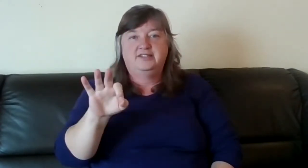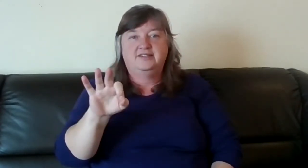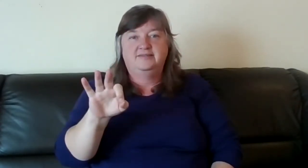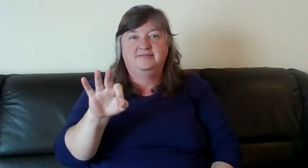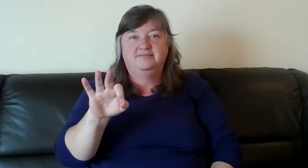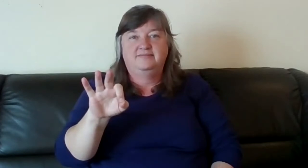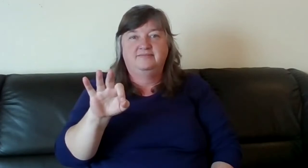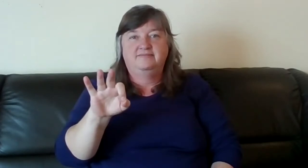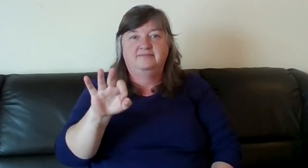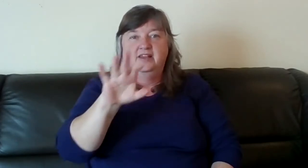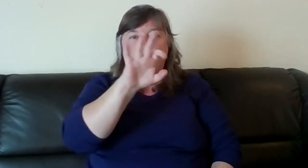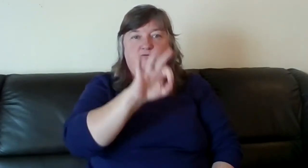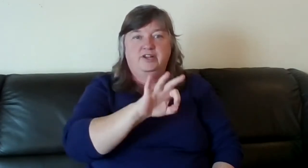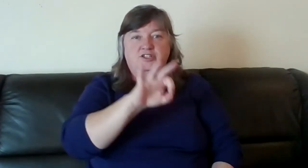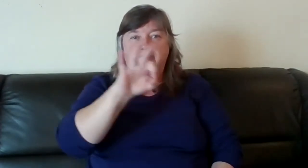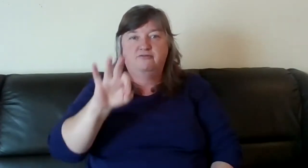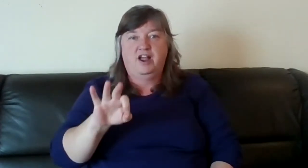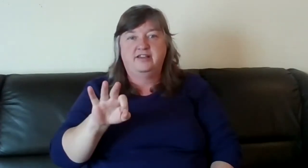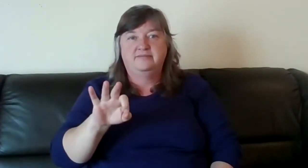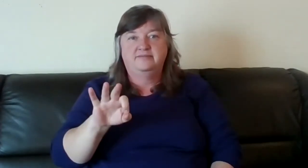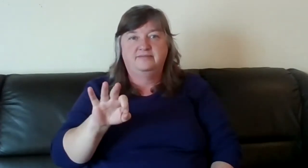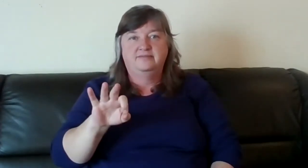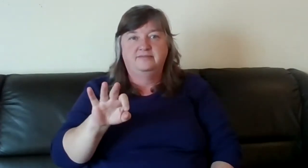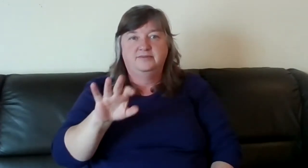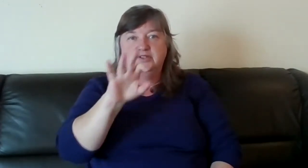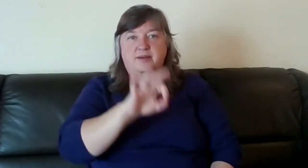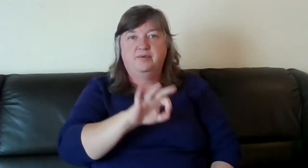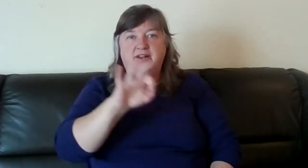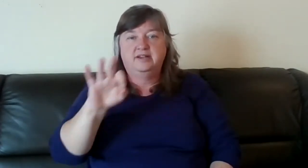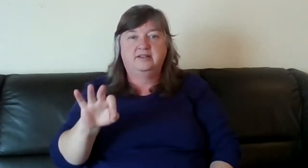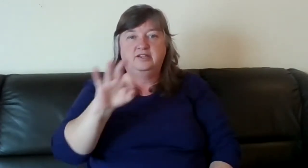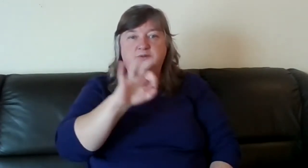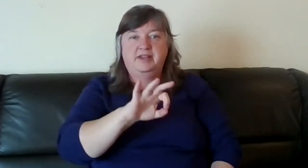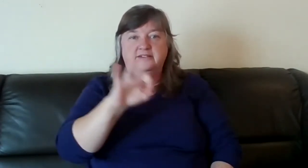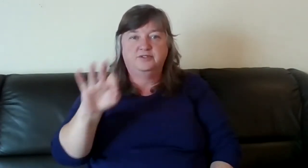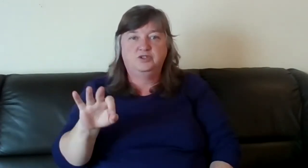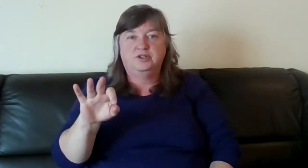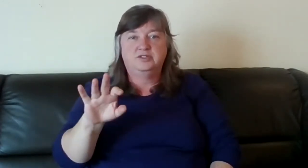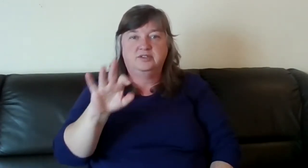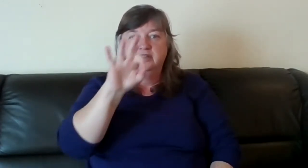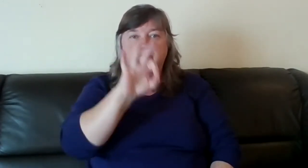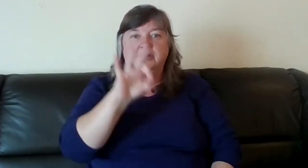twice. French fry. So separate it, little space for 2 words. French